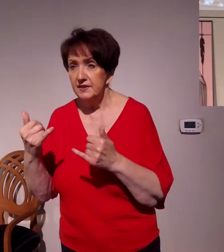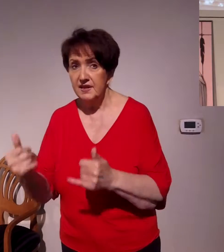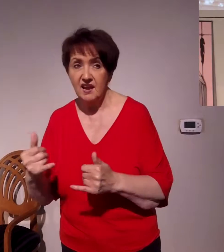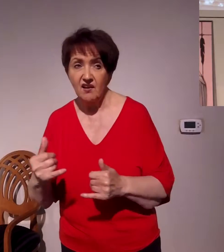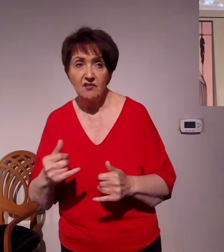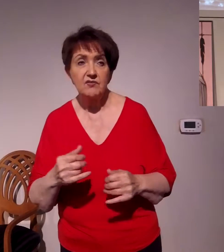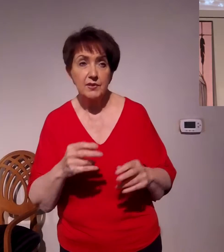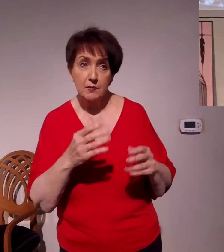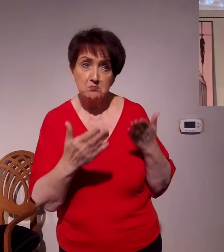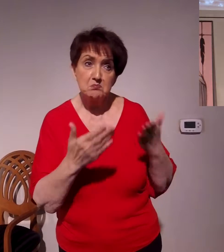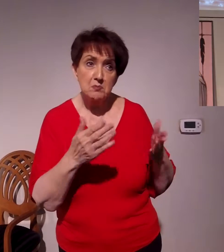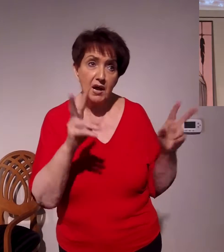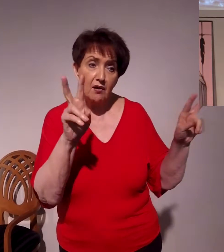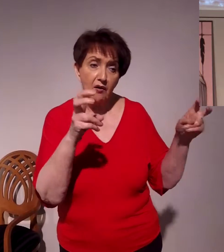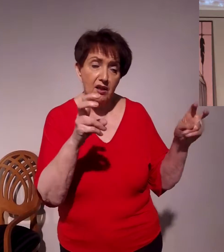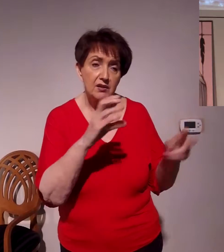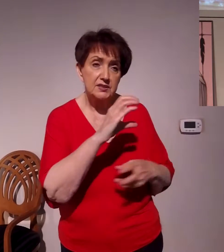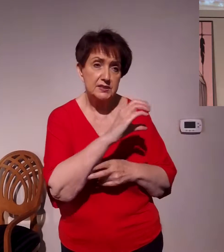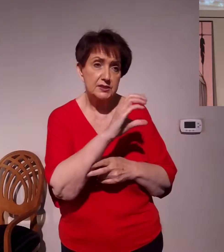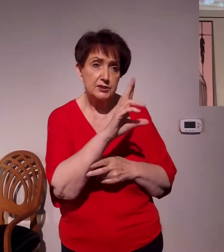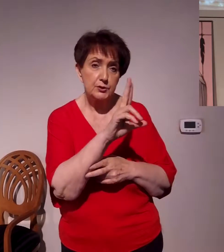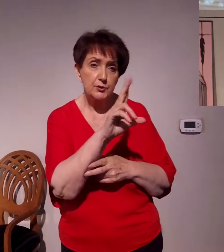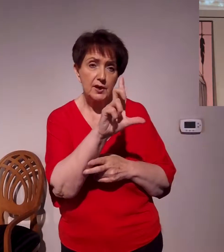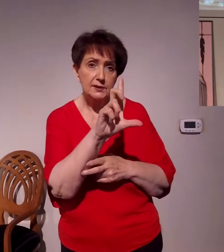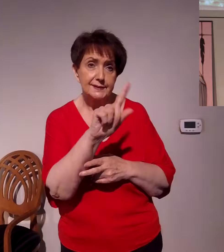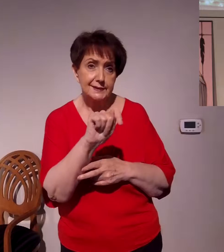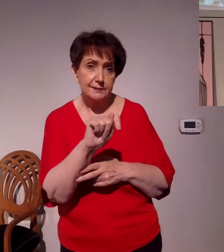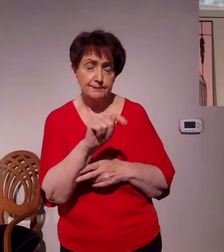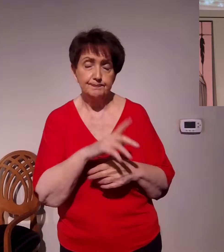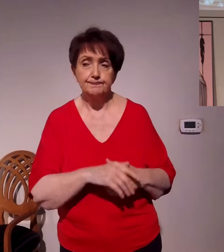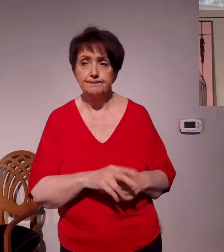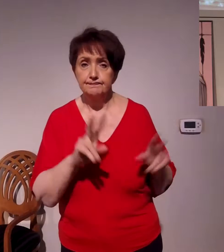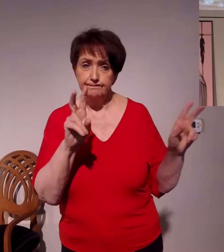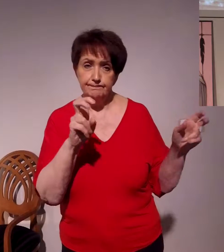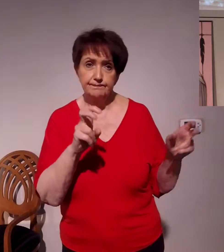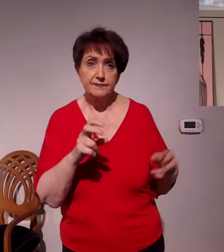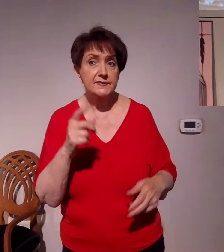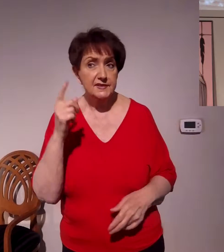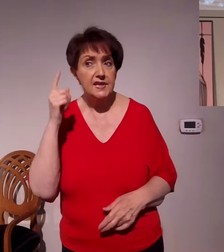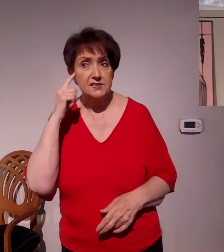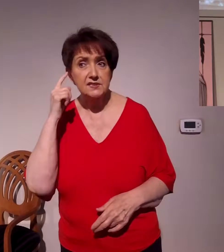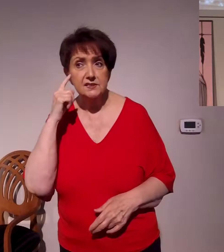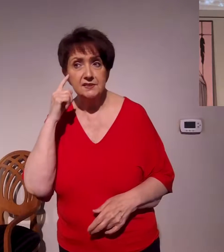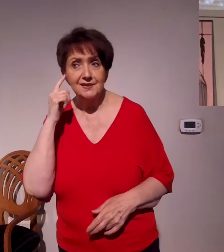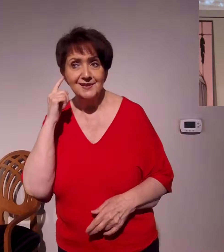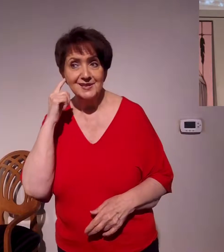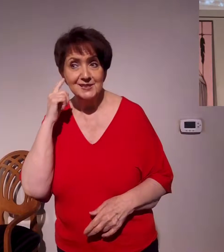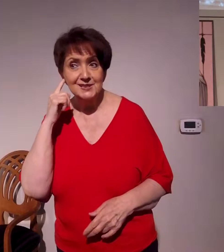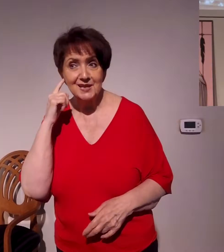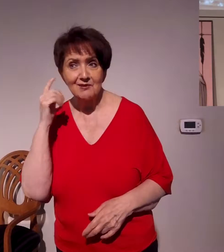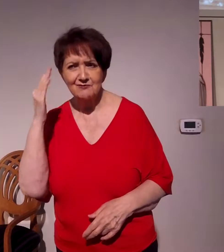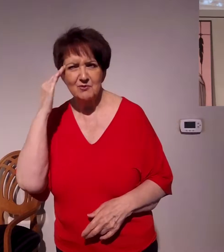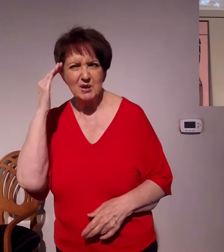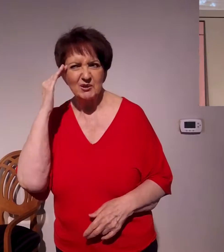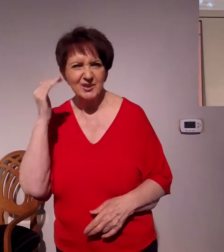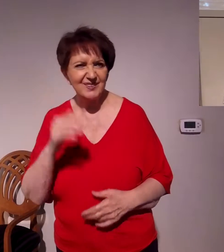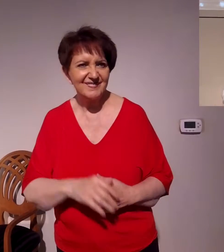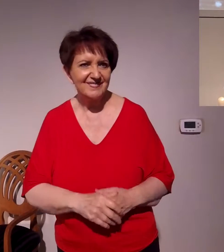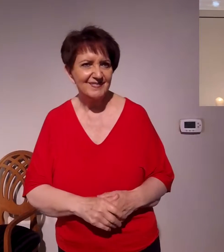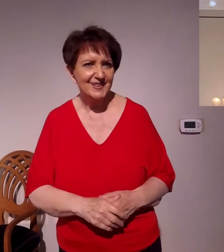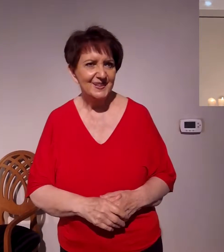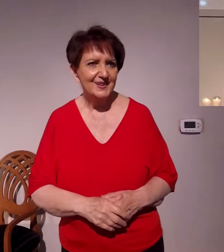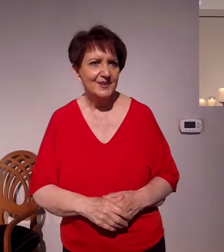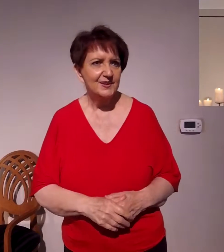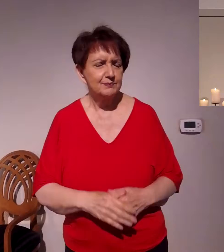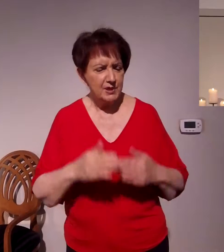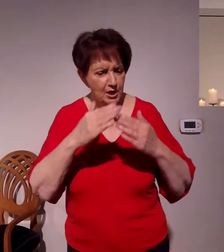cult. Uh-huh. And does any of this sound familiar? No. So